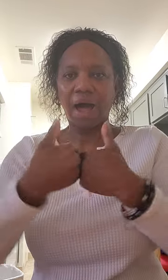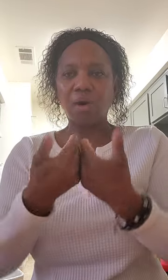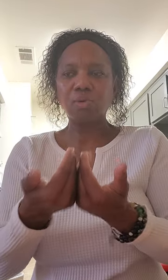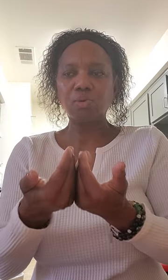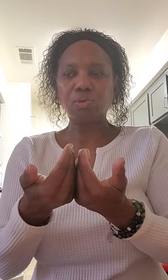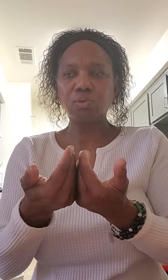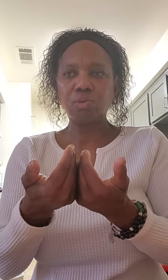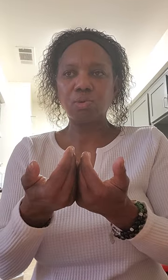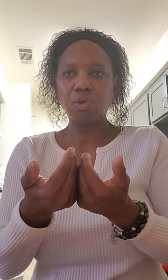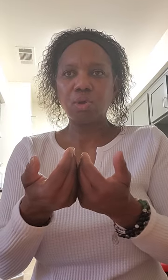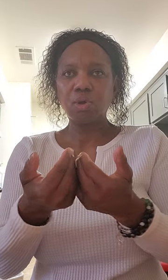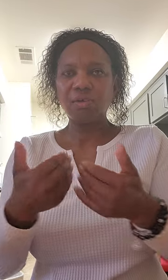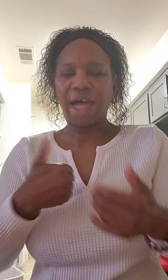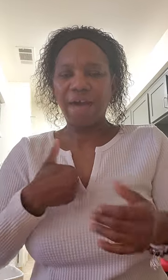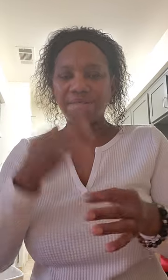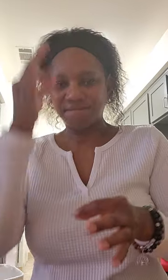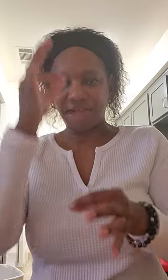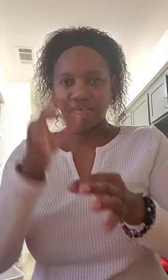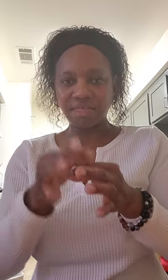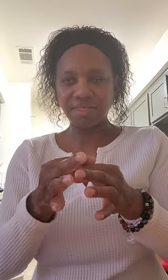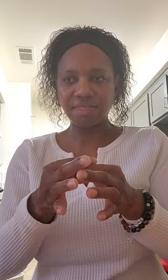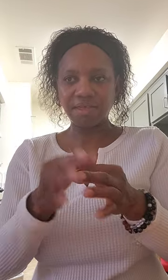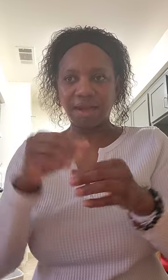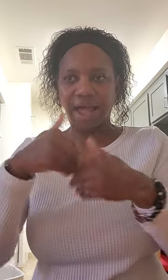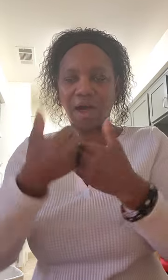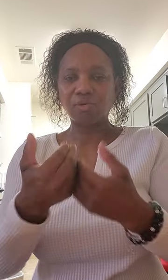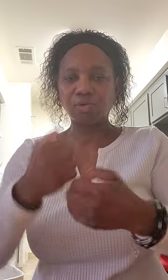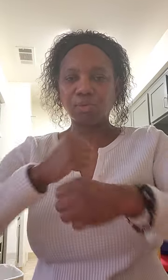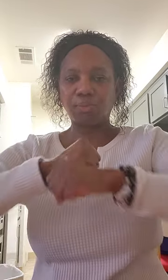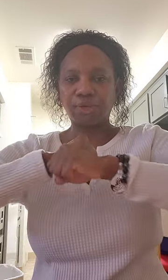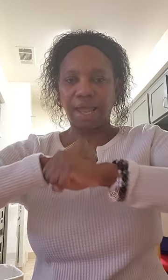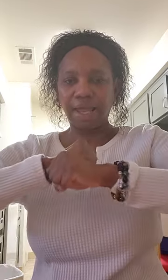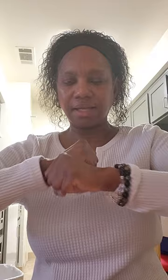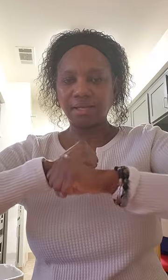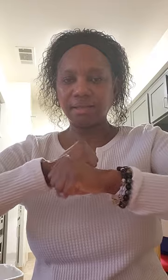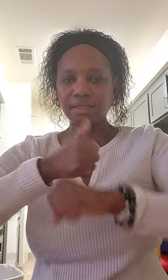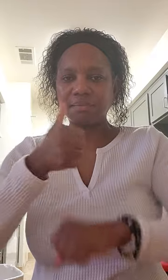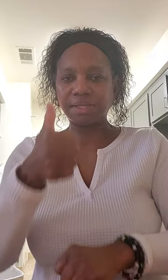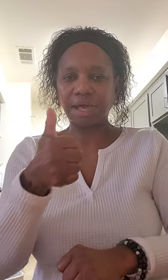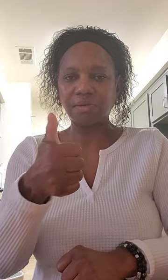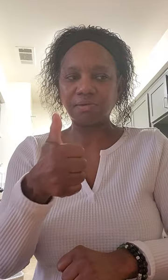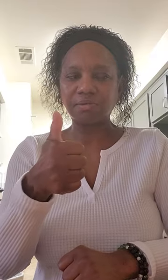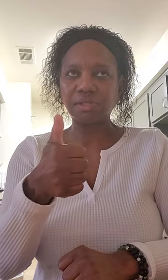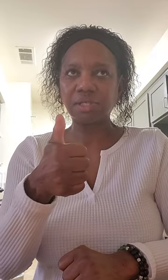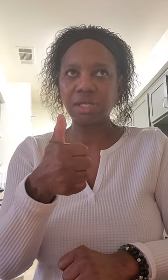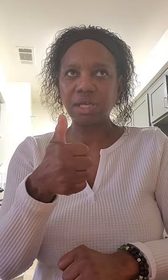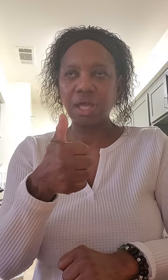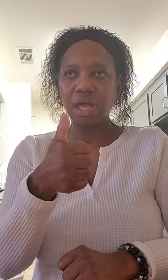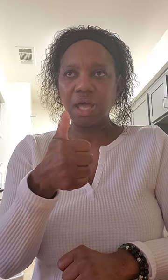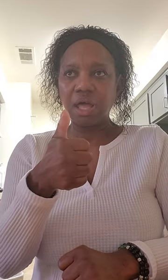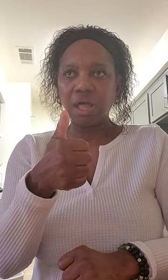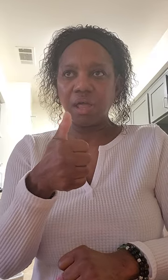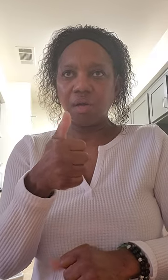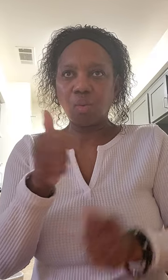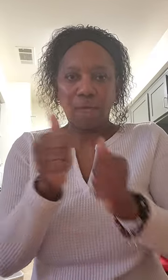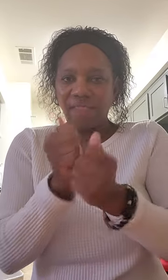to have faith and how to protect themselves with